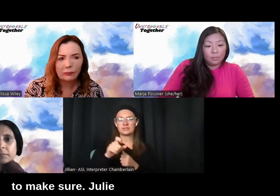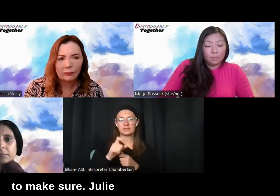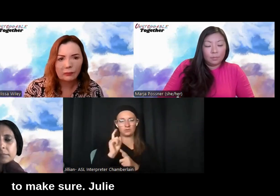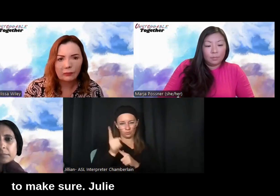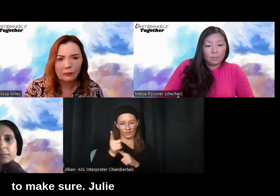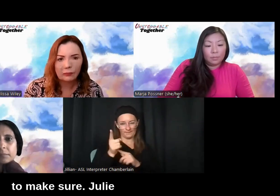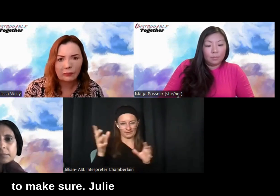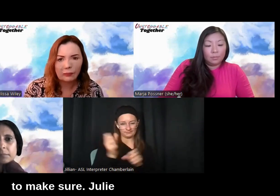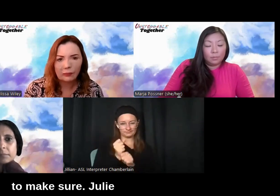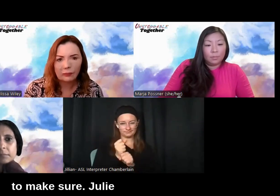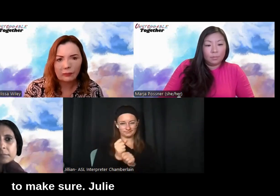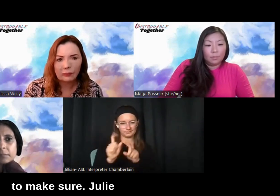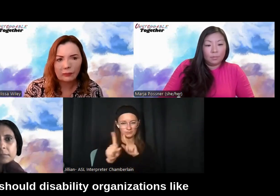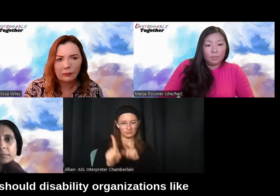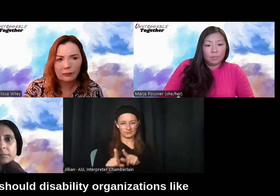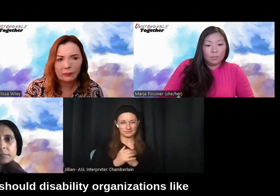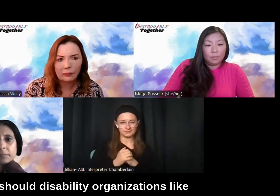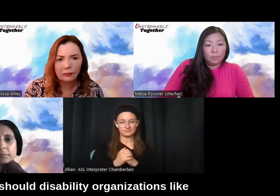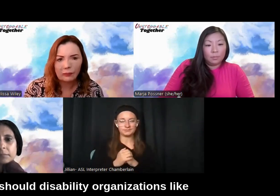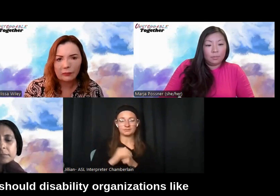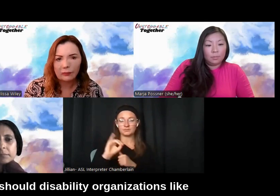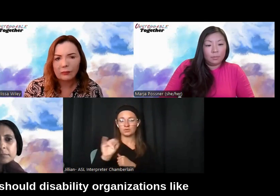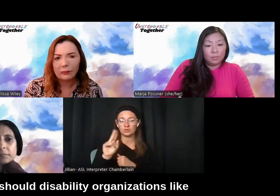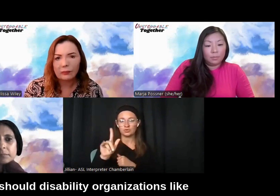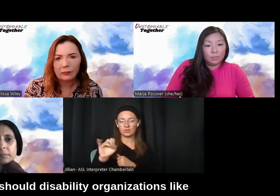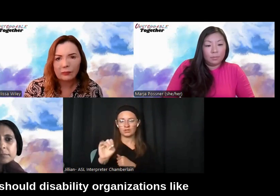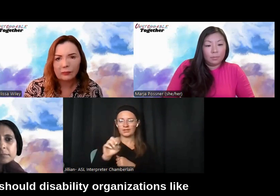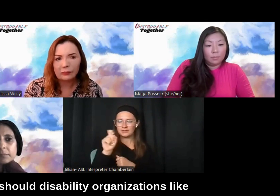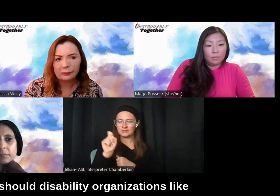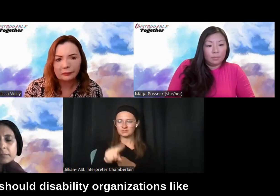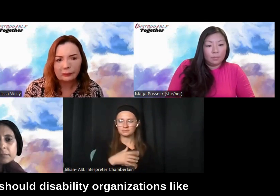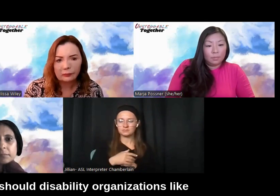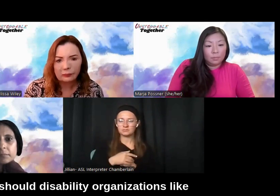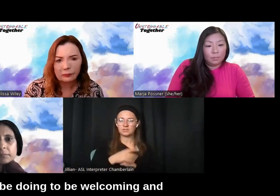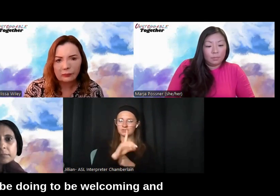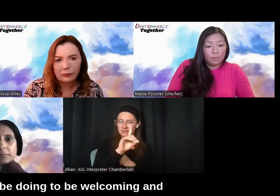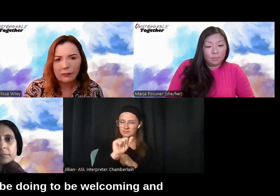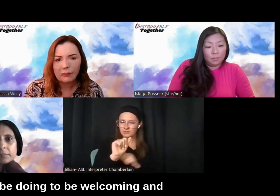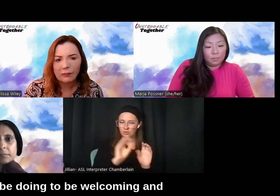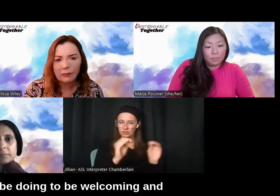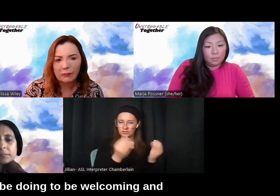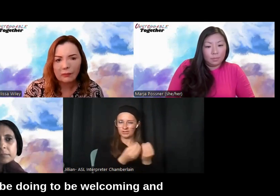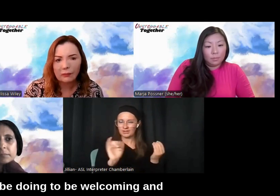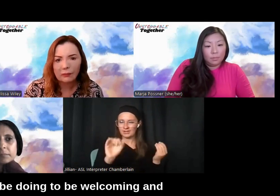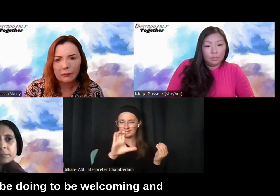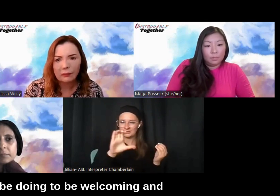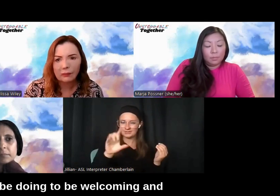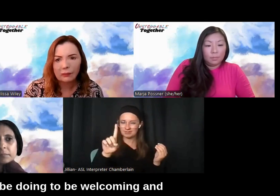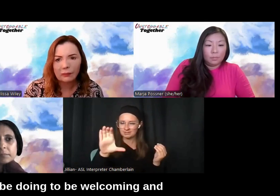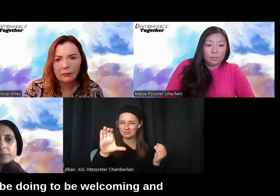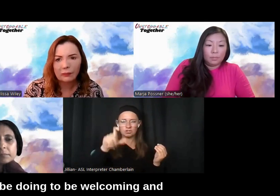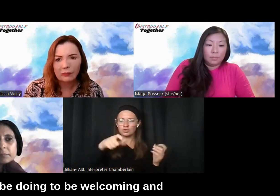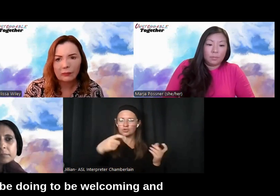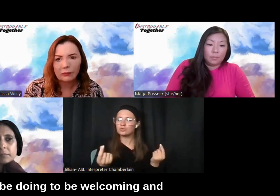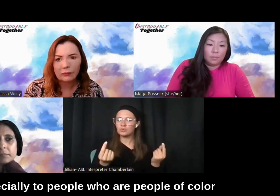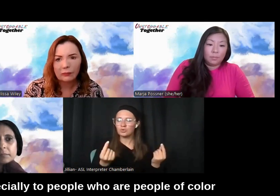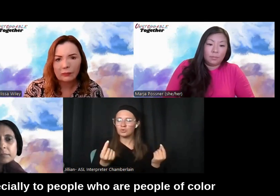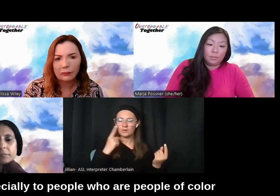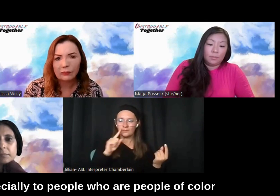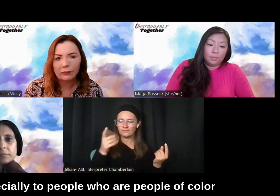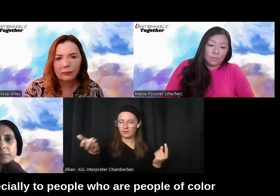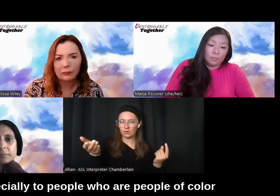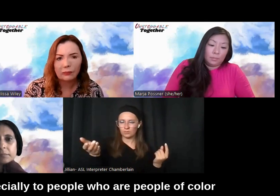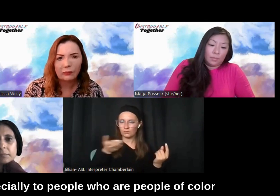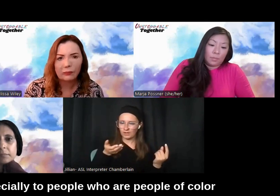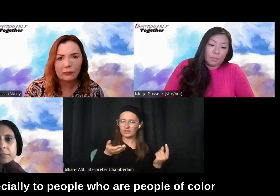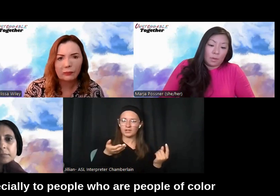make sure. Julie asks, what should disability organizations like CCDC be doing to be welcoming and